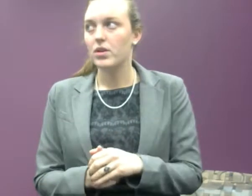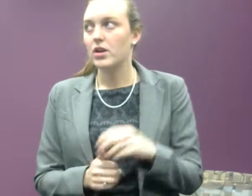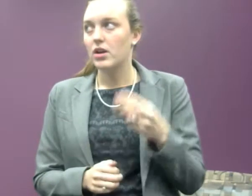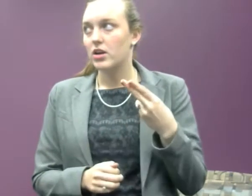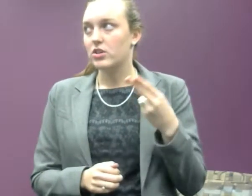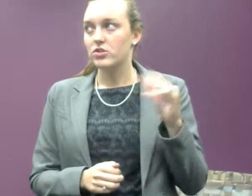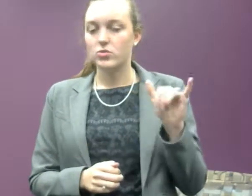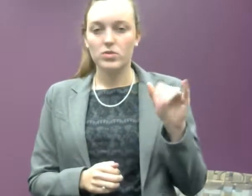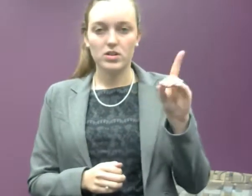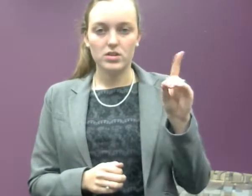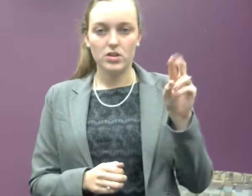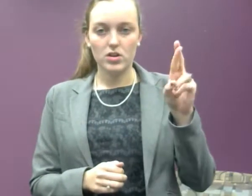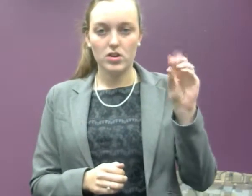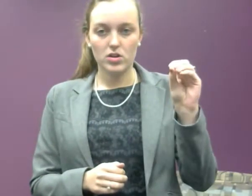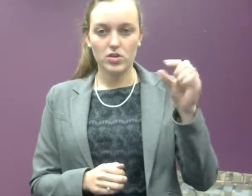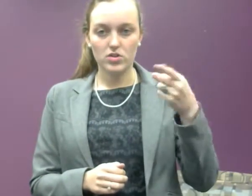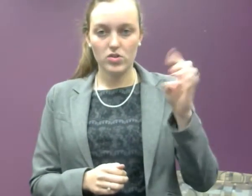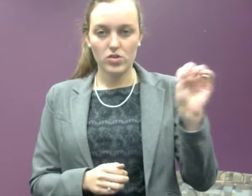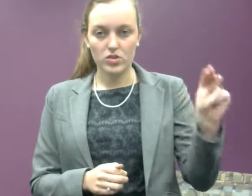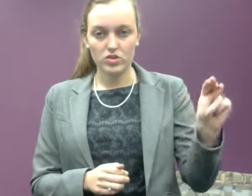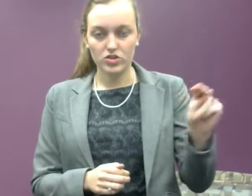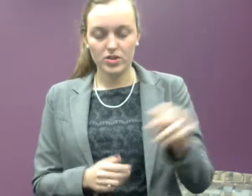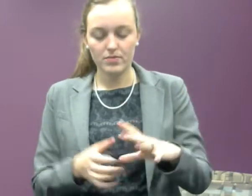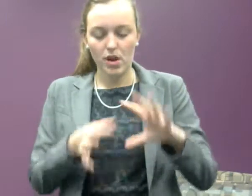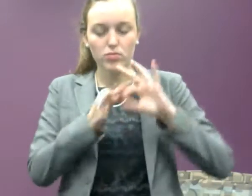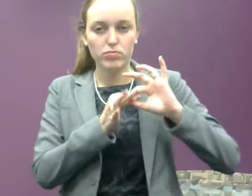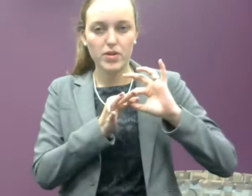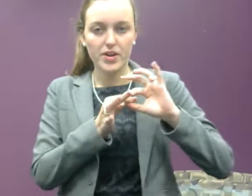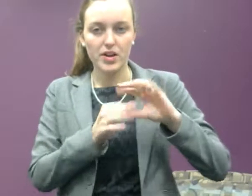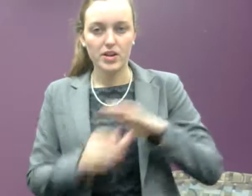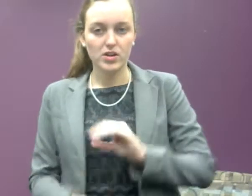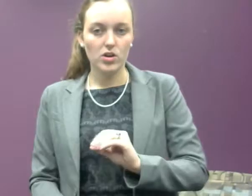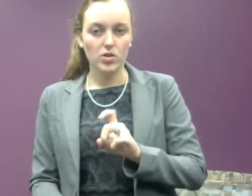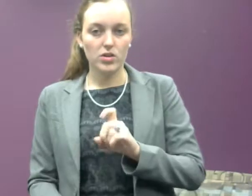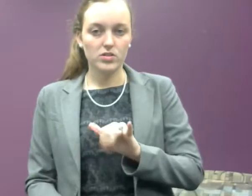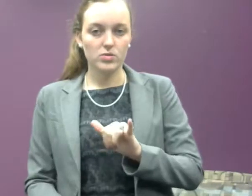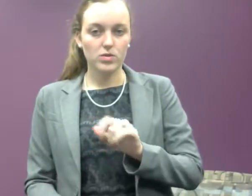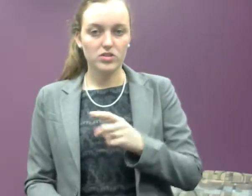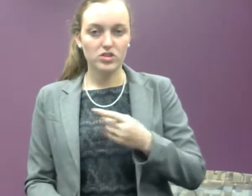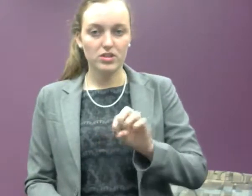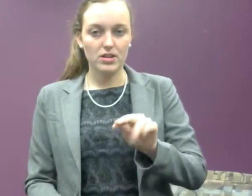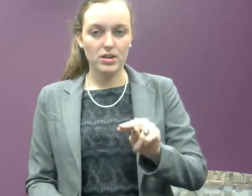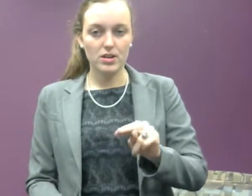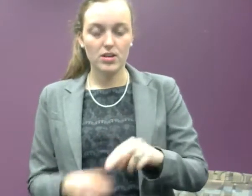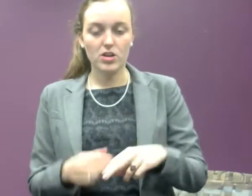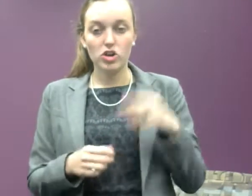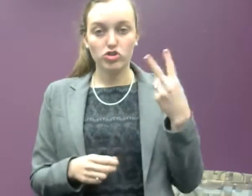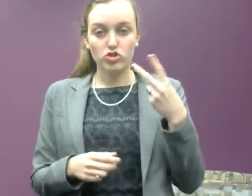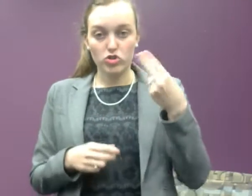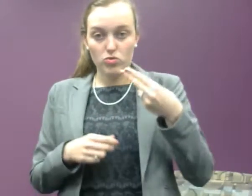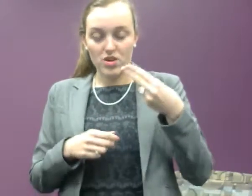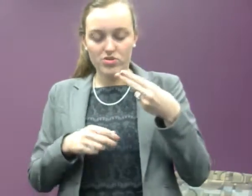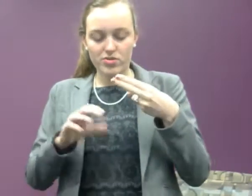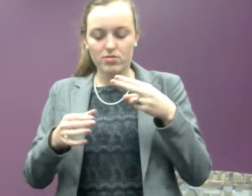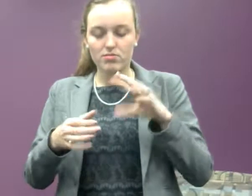charge once they're bonded to an oxygen atom, which is much bigger. So water molecule is H2O, a little bit like a Mickey